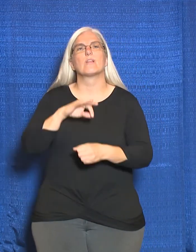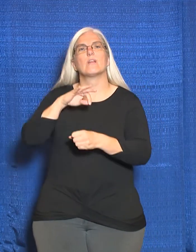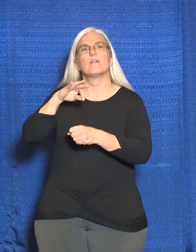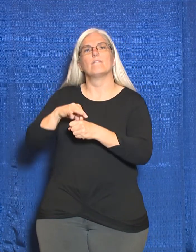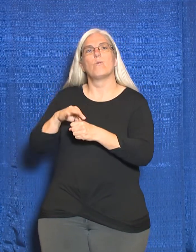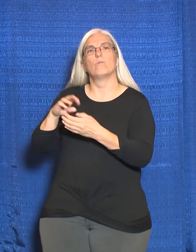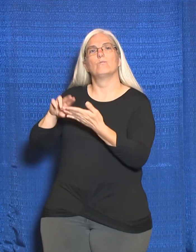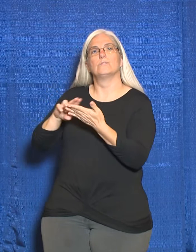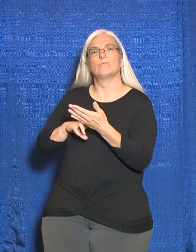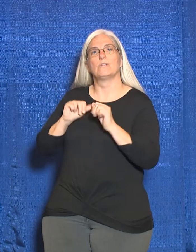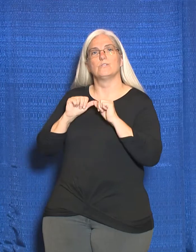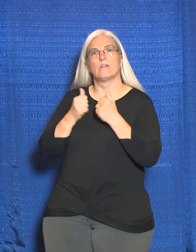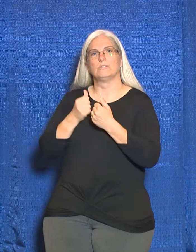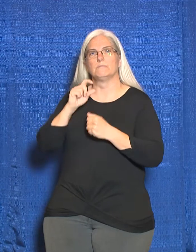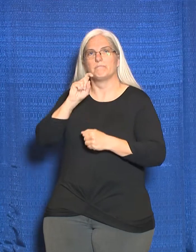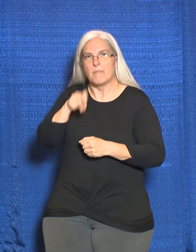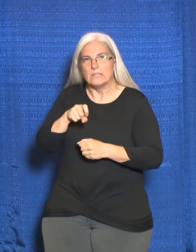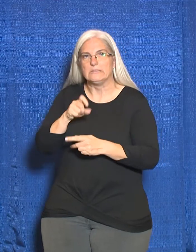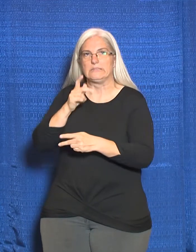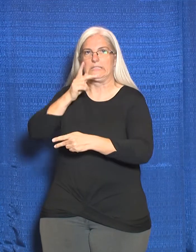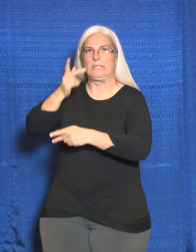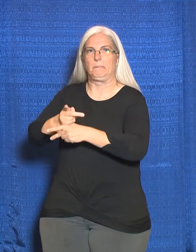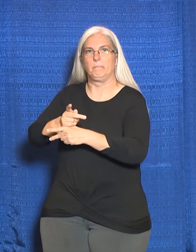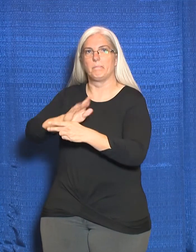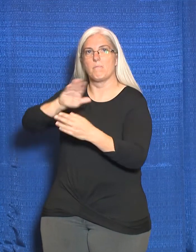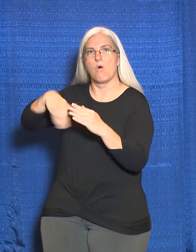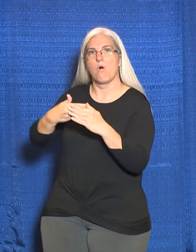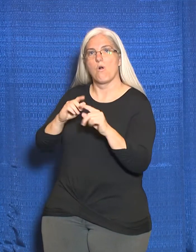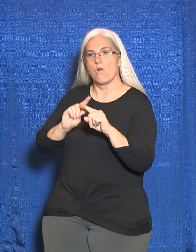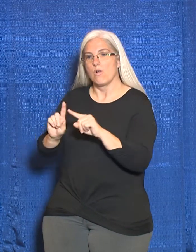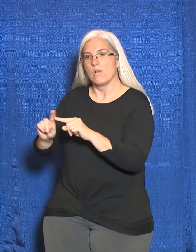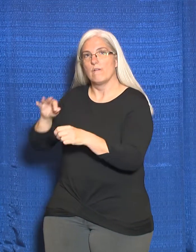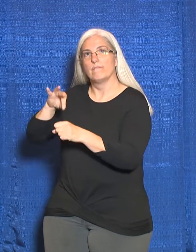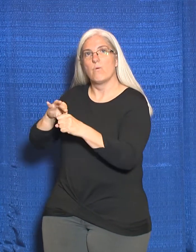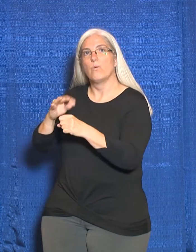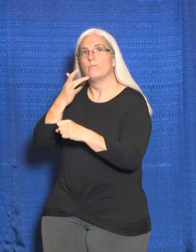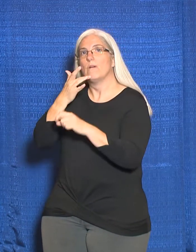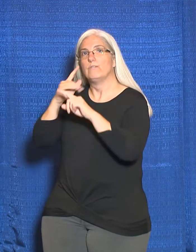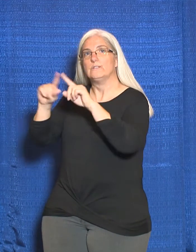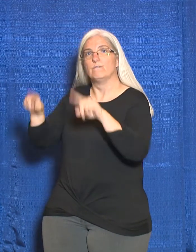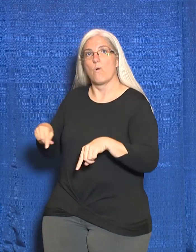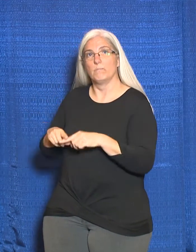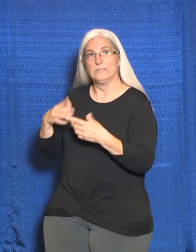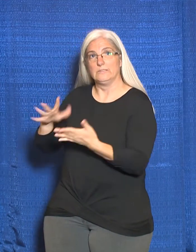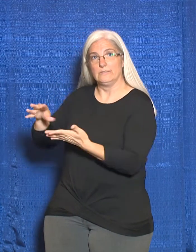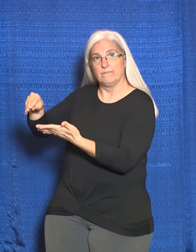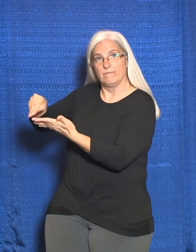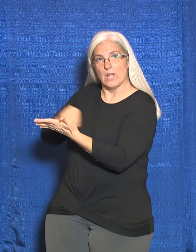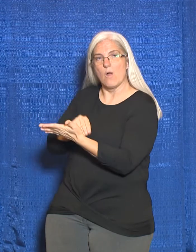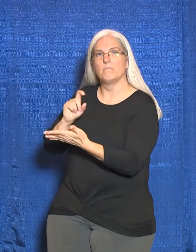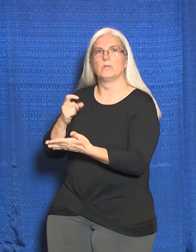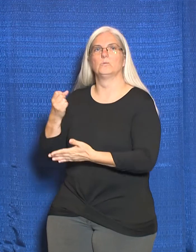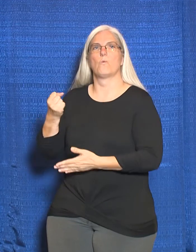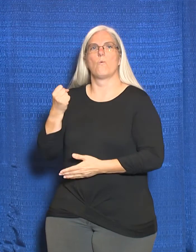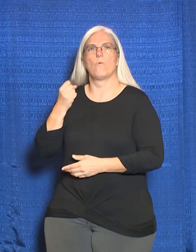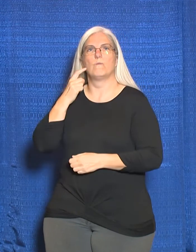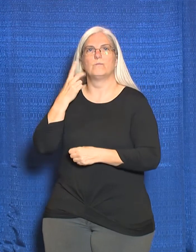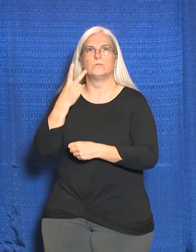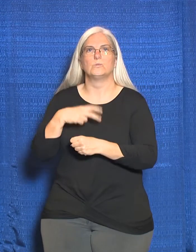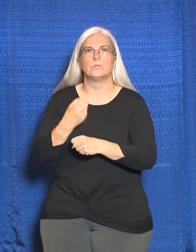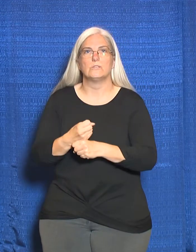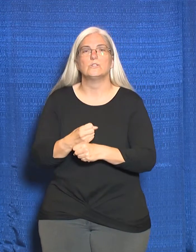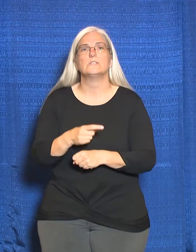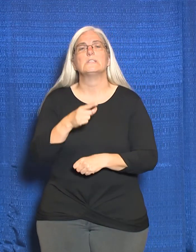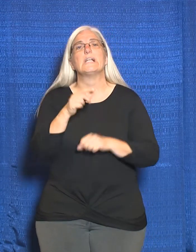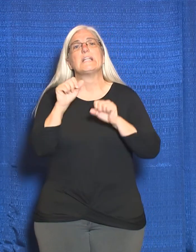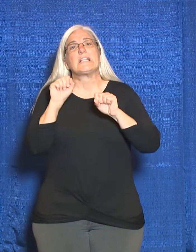VRAs must keep completed VPFs on file for 2 years. You can store them individually in client files or in a